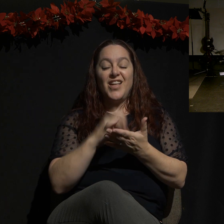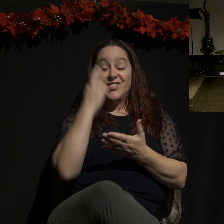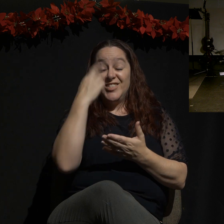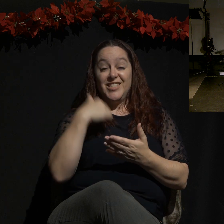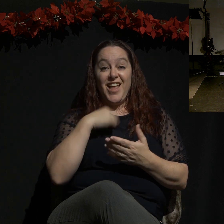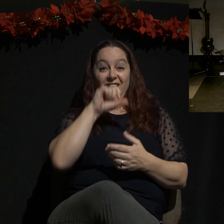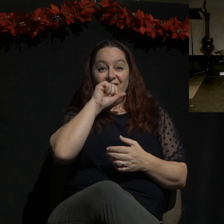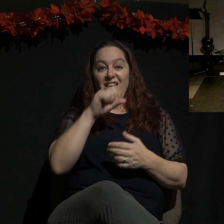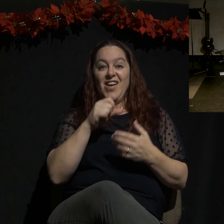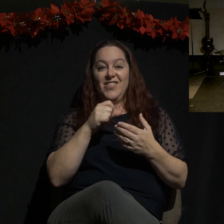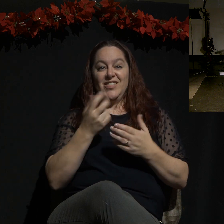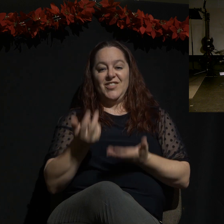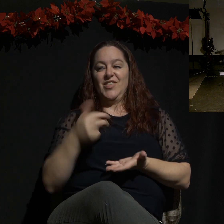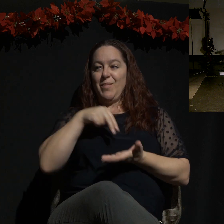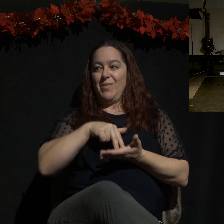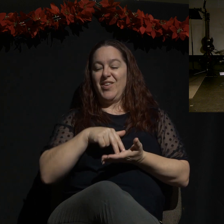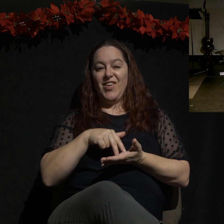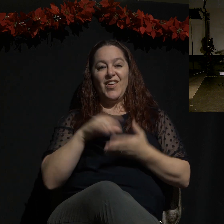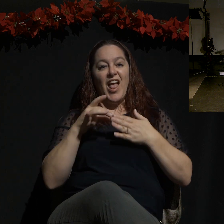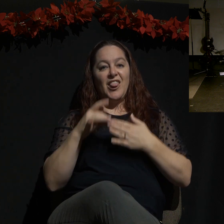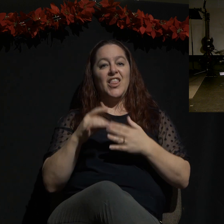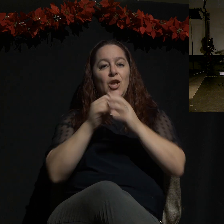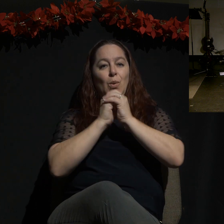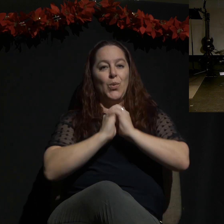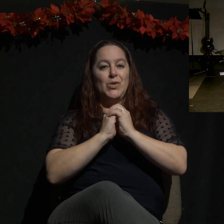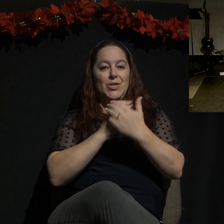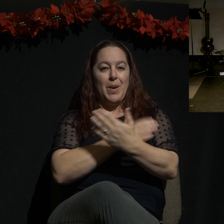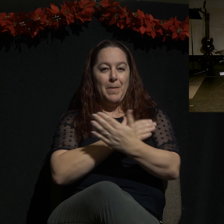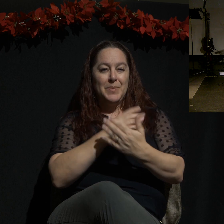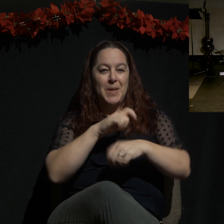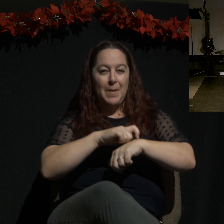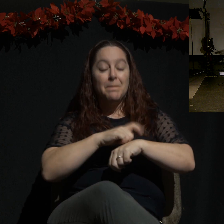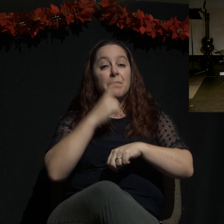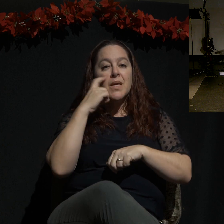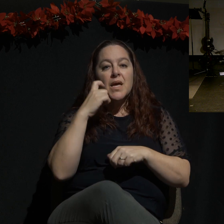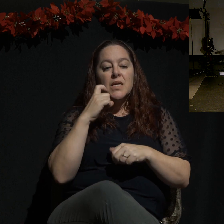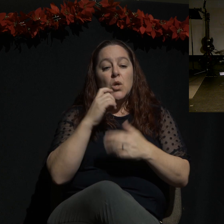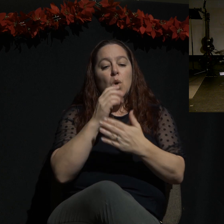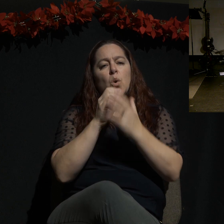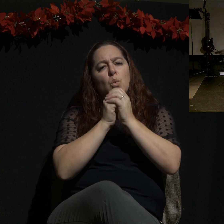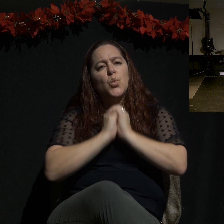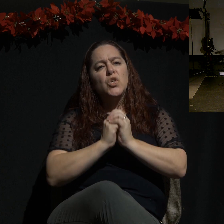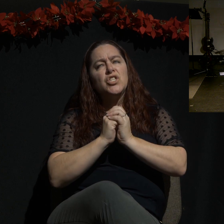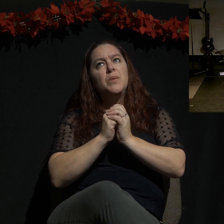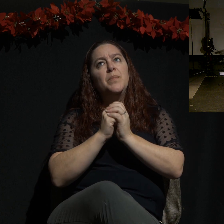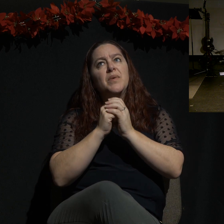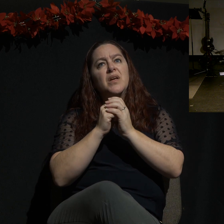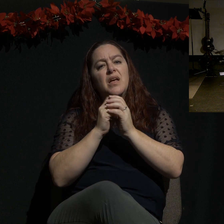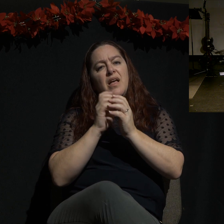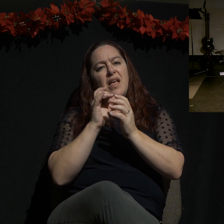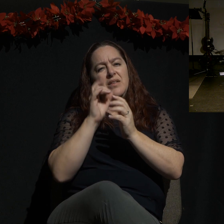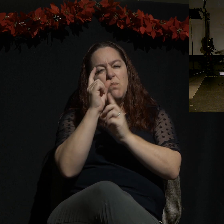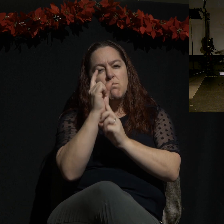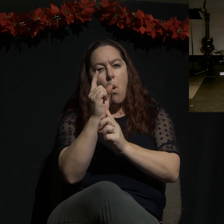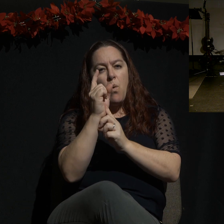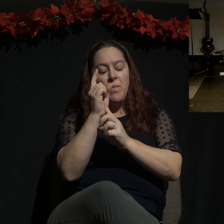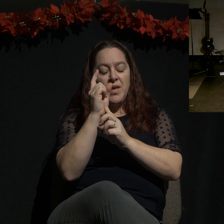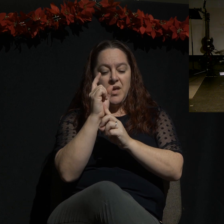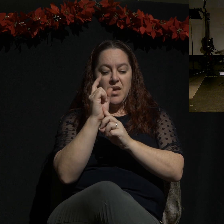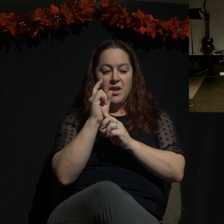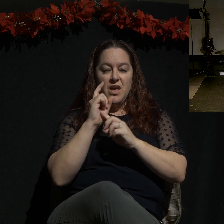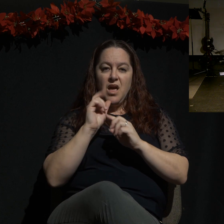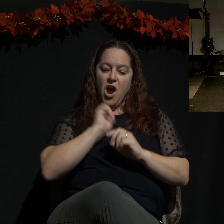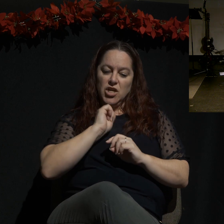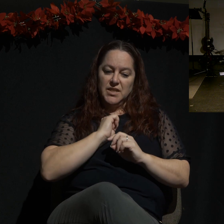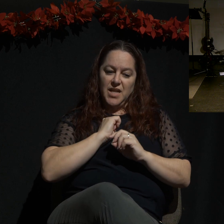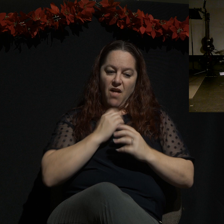to come up here and lead worship, because worship is a moment where when we bring ourselves to God,